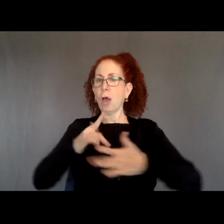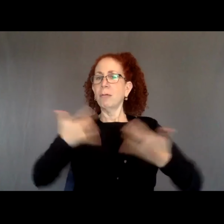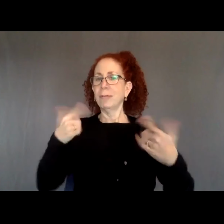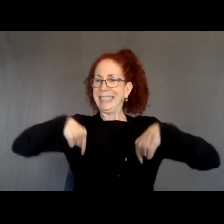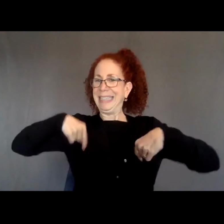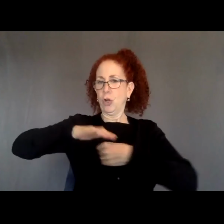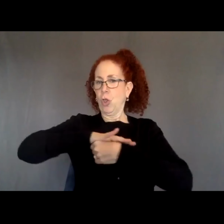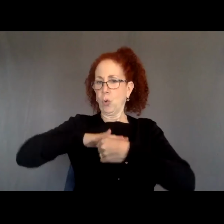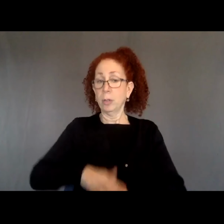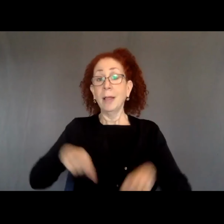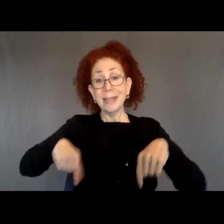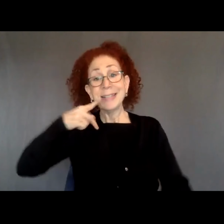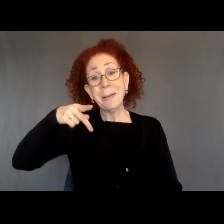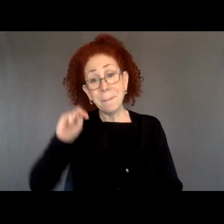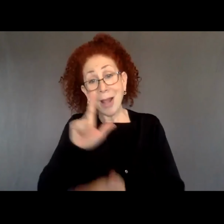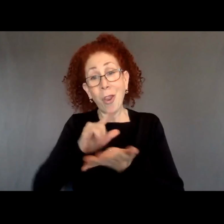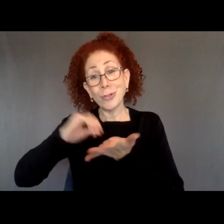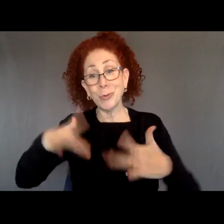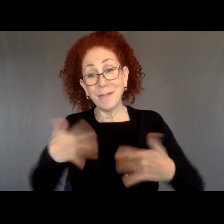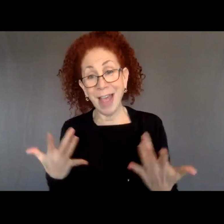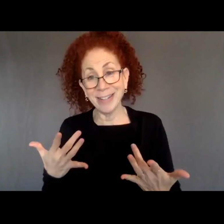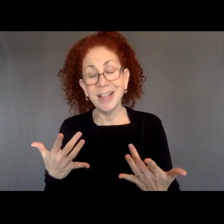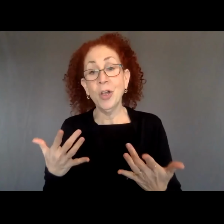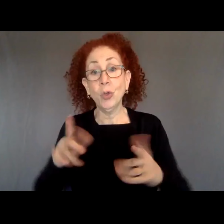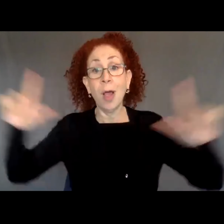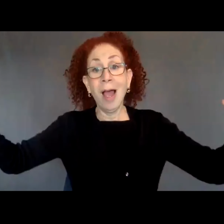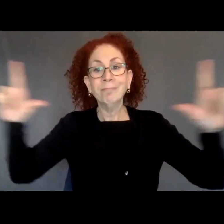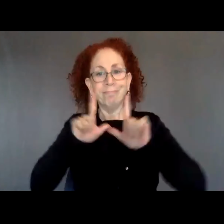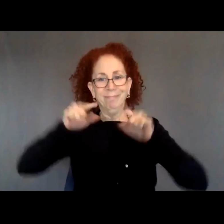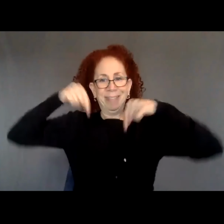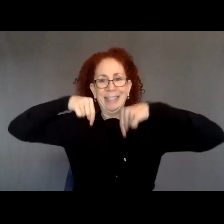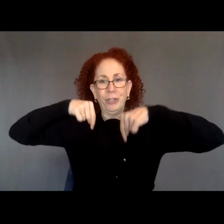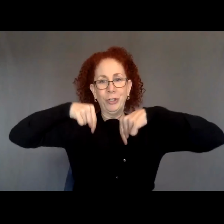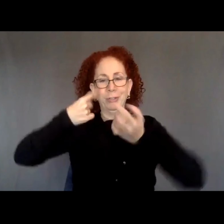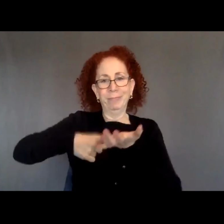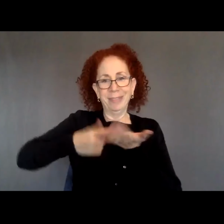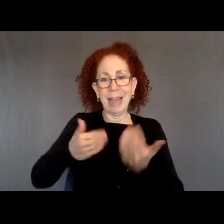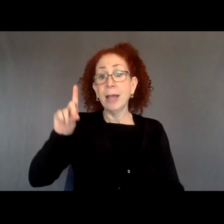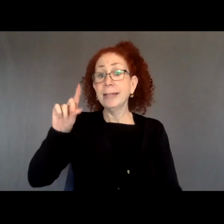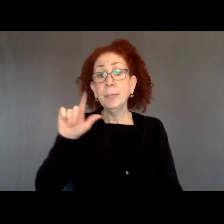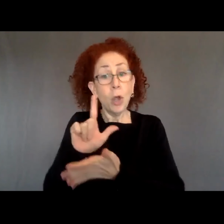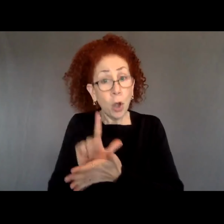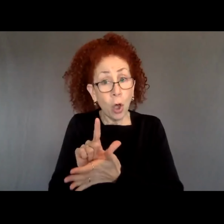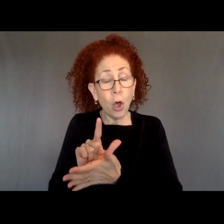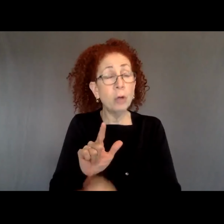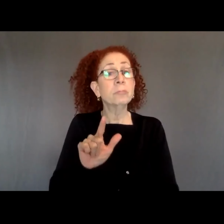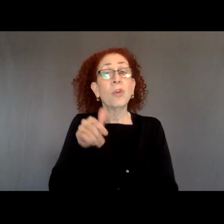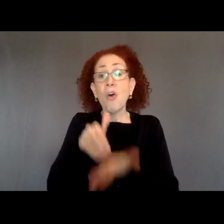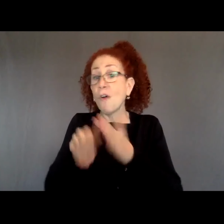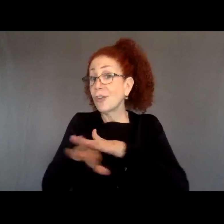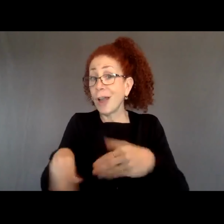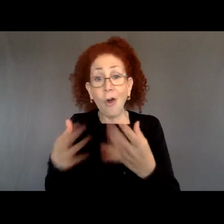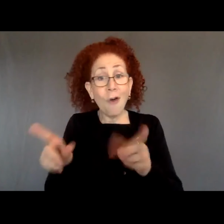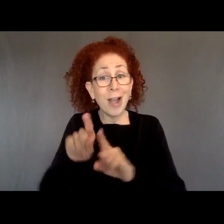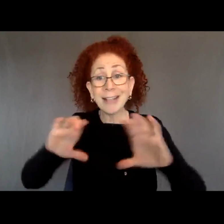This is a Penn Law student event, and we just wanted to think about that because disability law has often not been offered here as a class. And